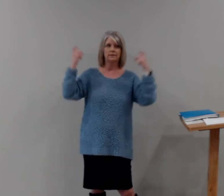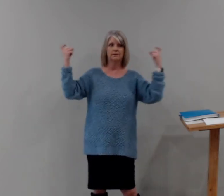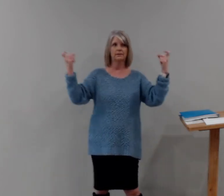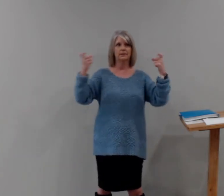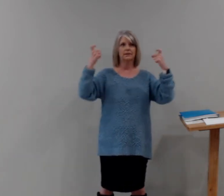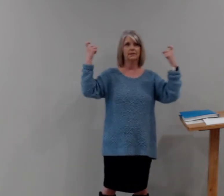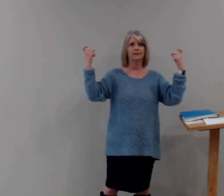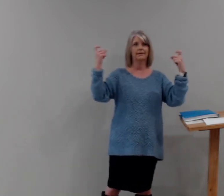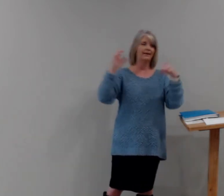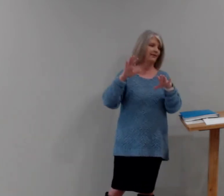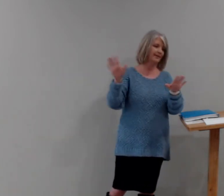sin.